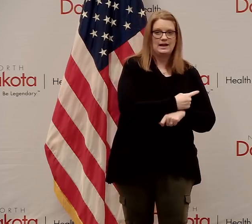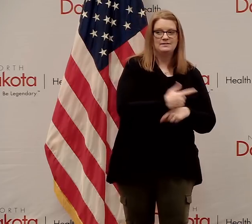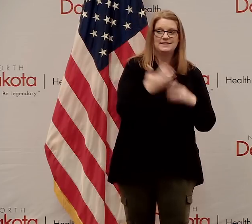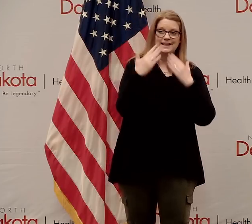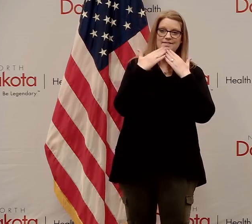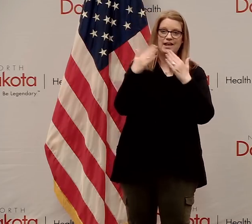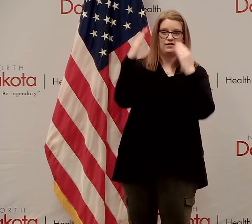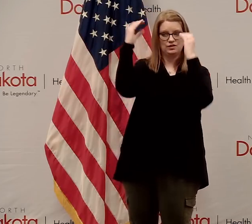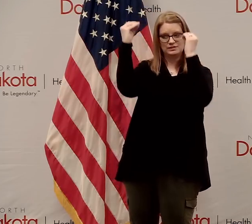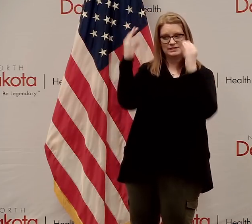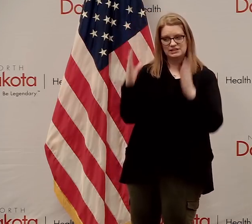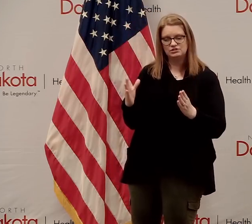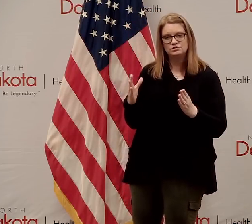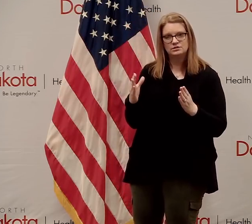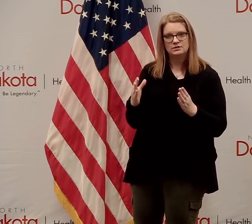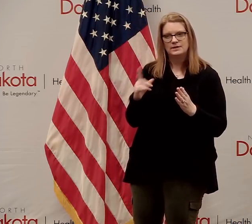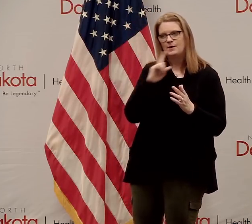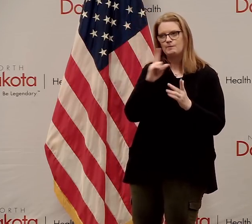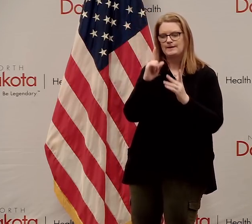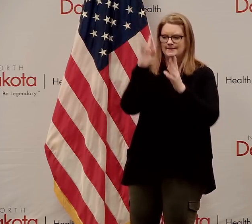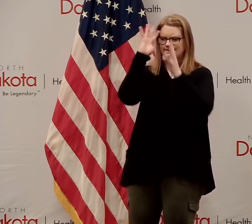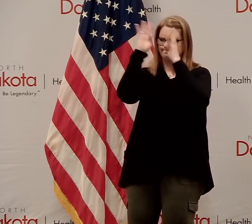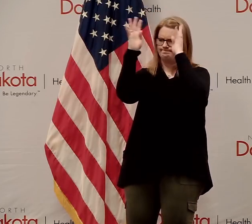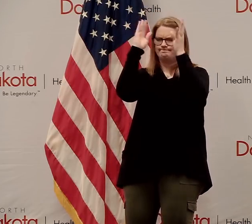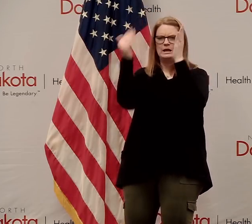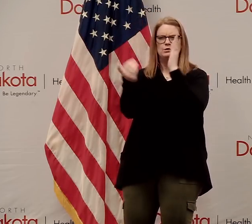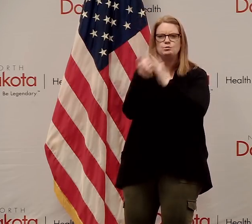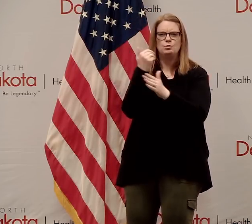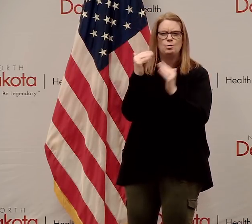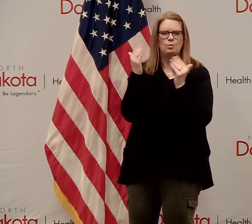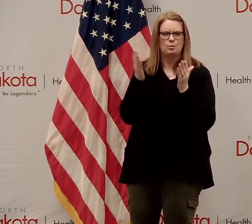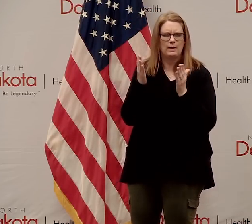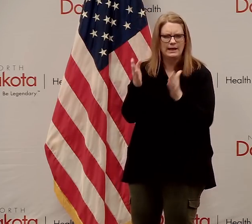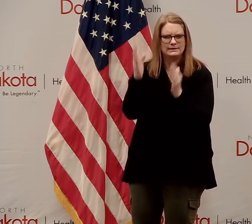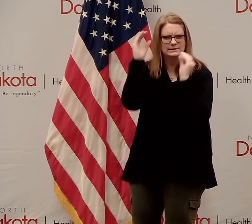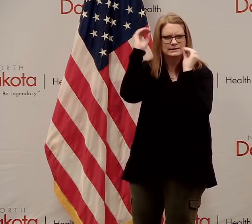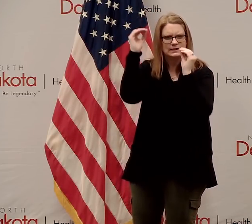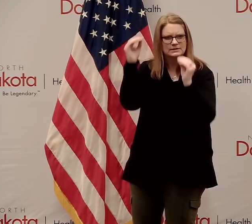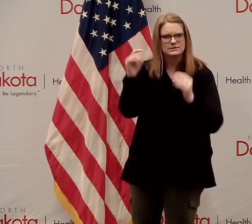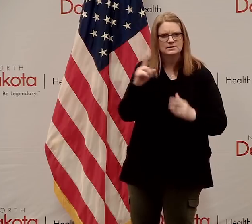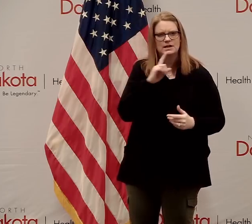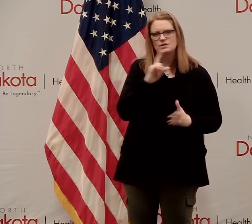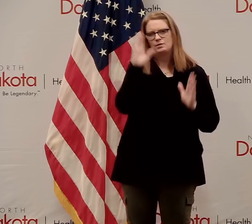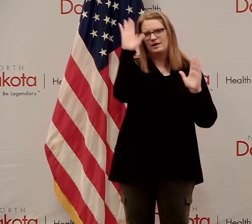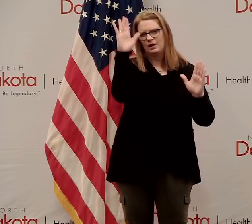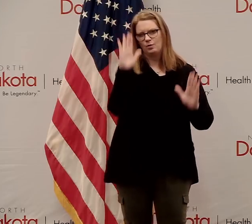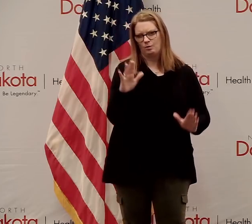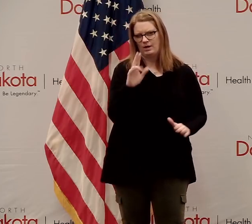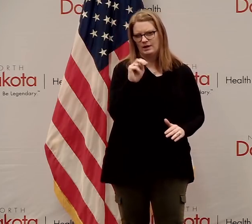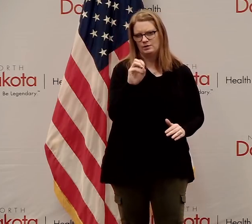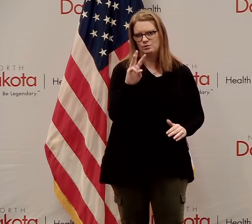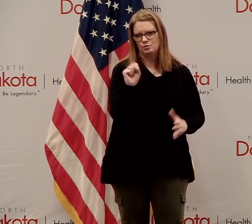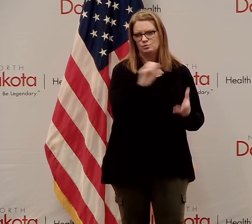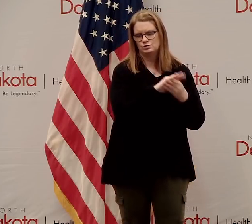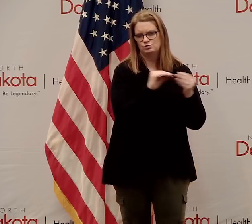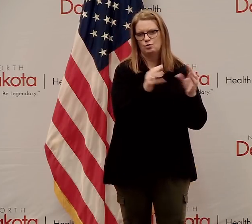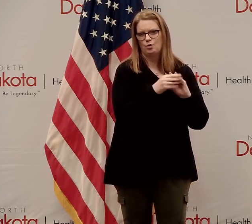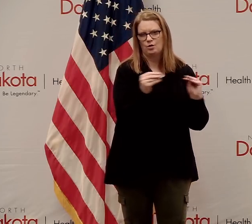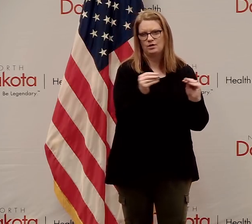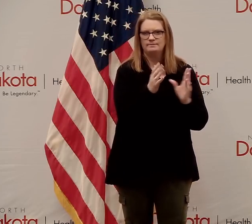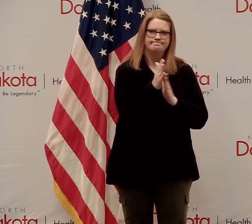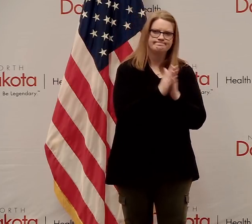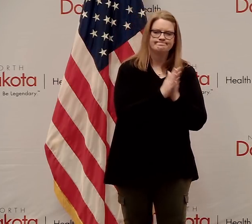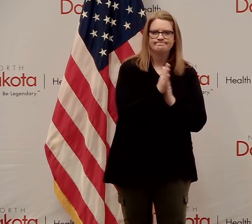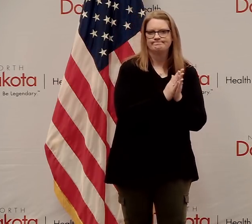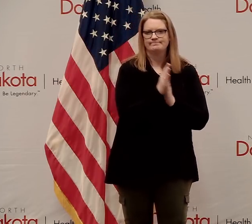reinventing their approaches and re-innovating on how they're doing their stuff. But that's another great, good news story, and would look forward to when there's a